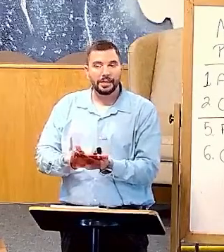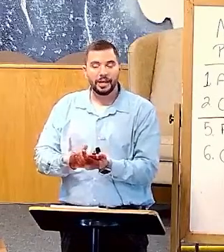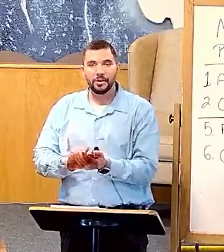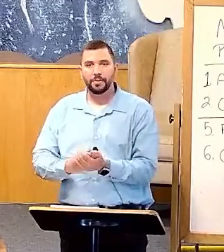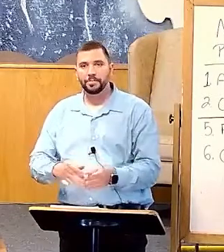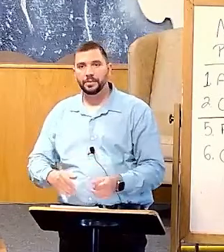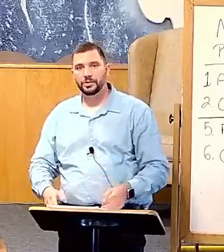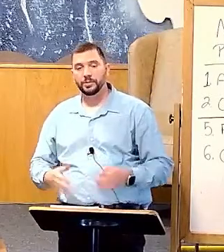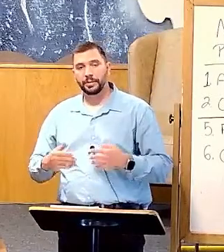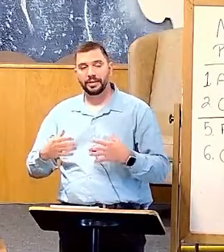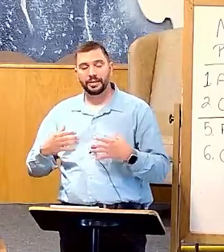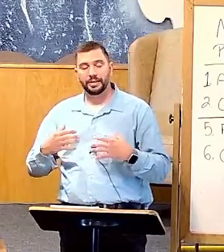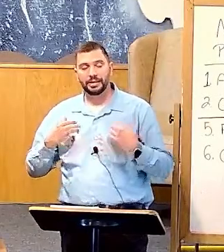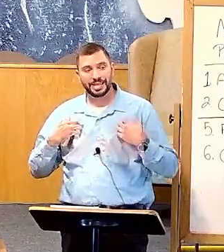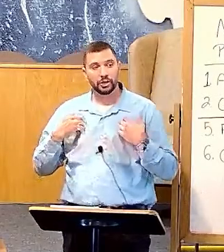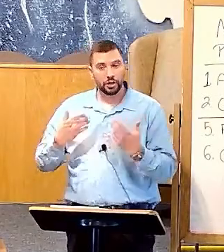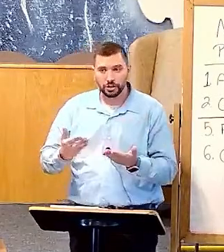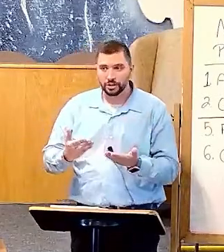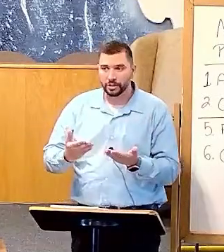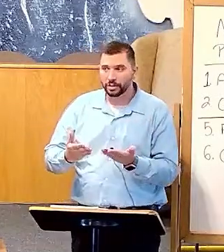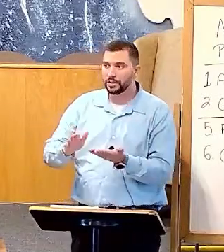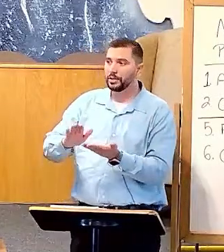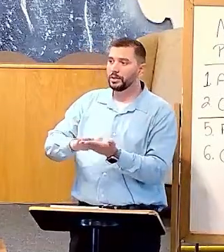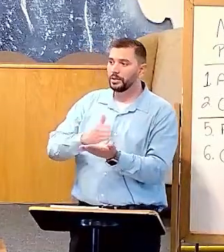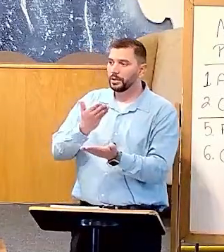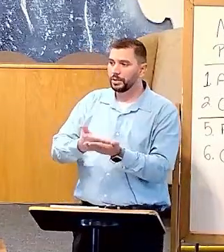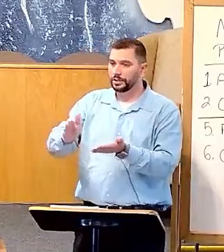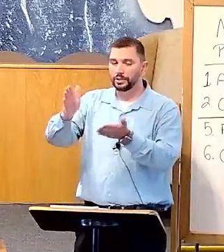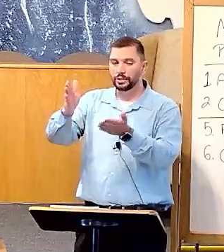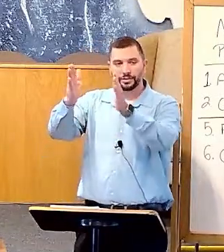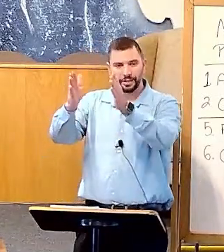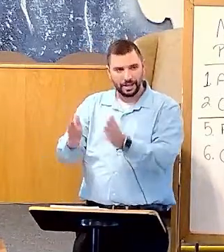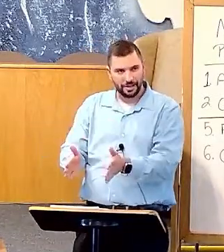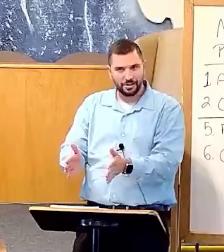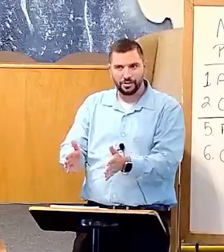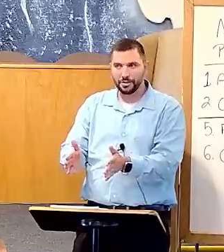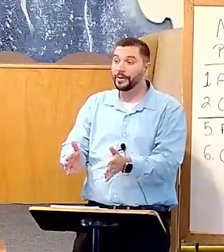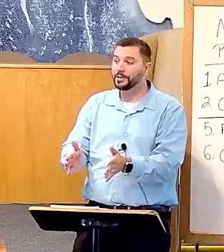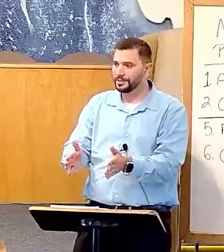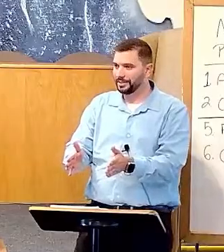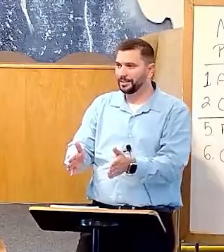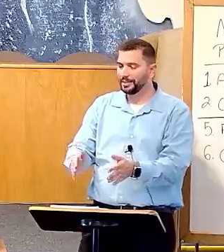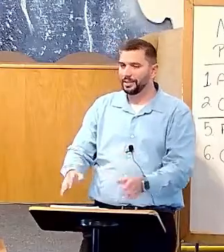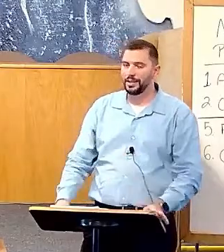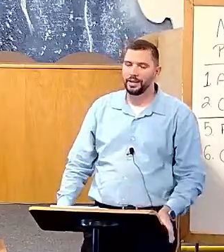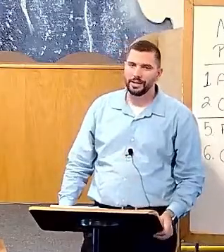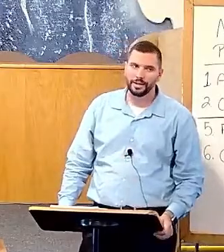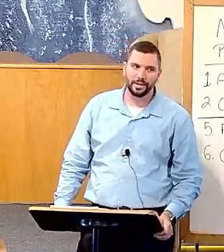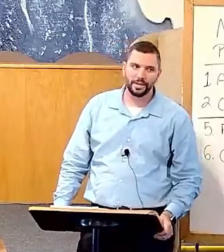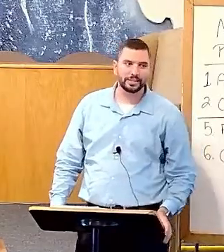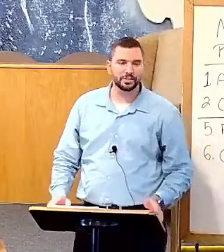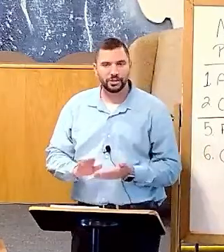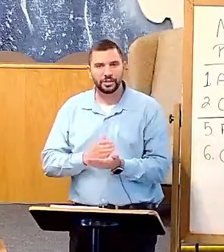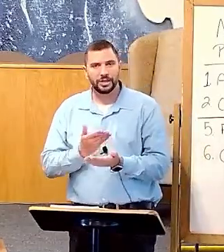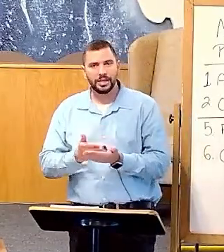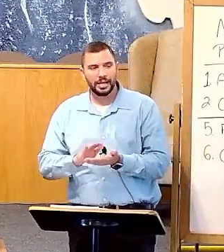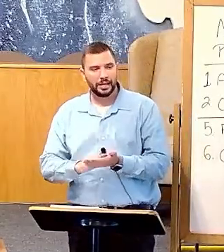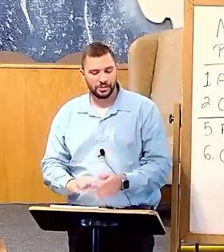Now, somebody that is a cook, and then you do the person. And that's cook as well.